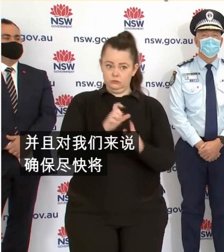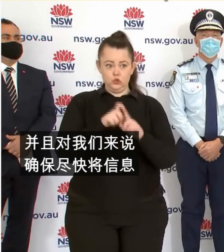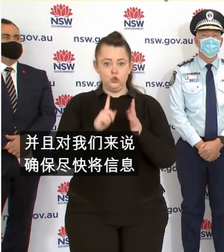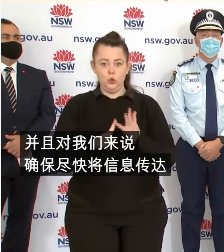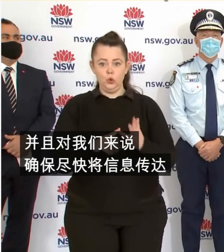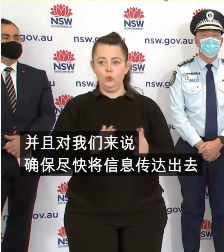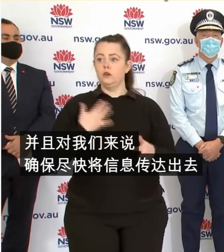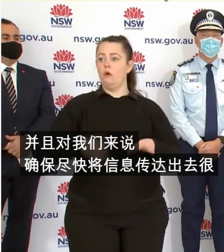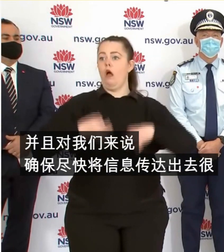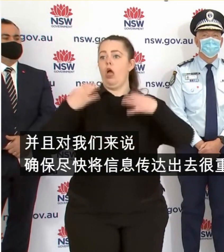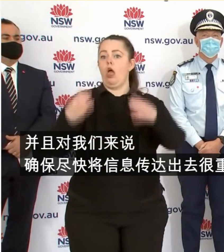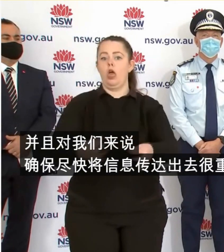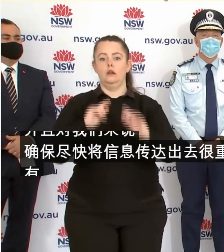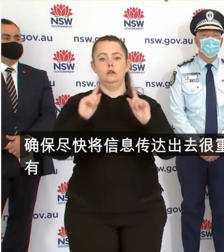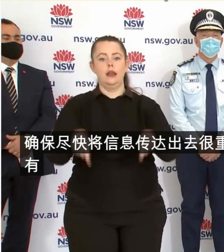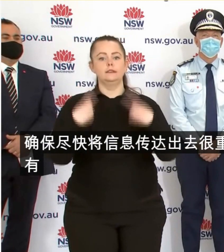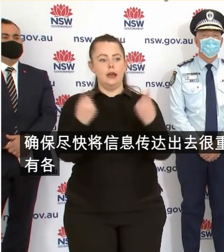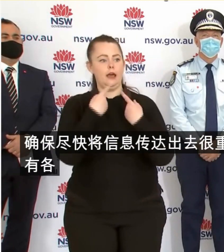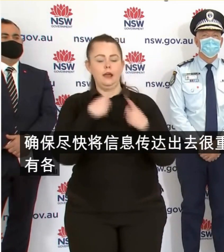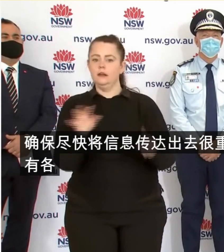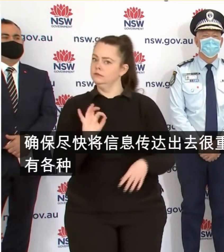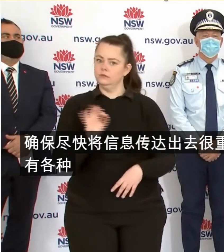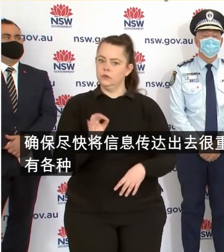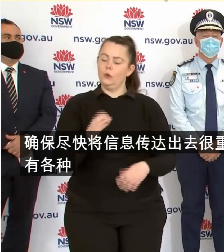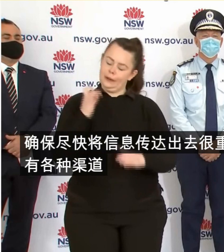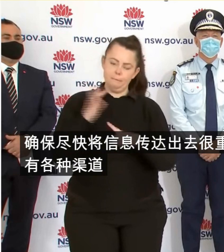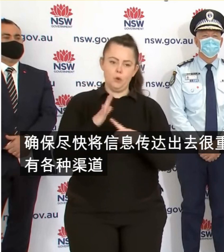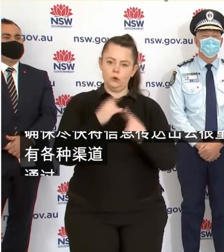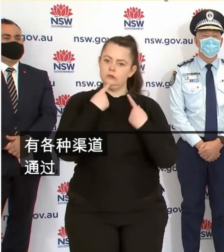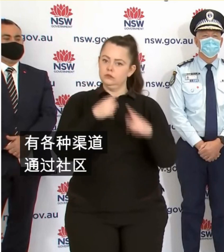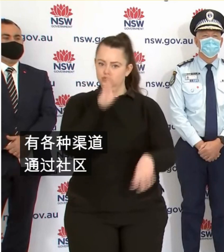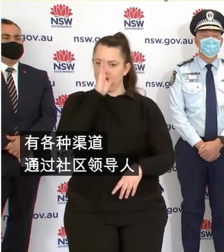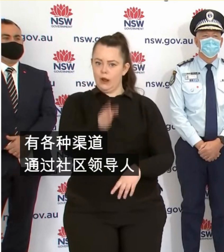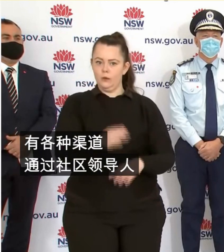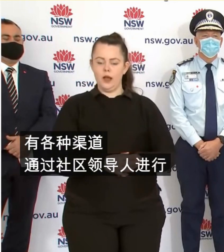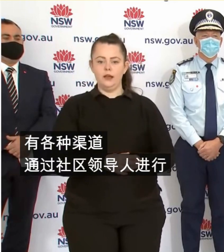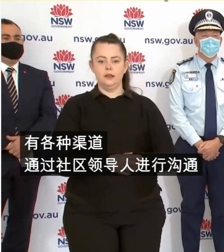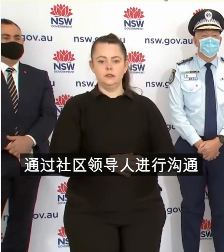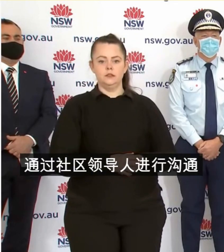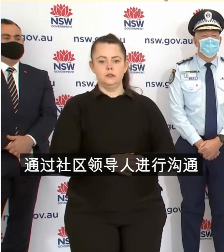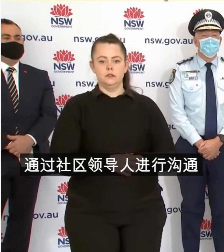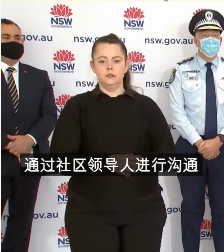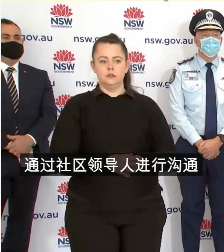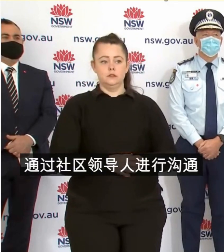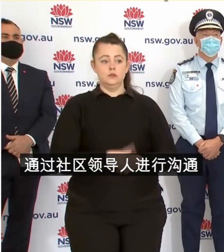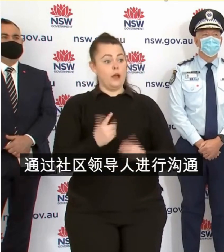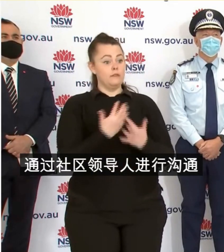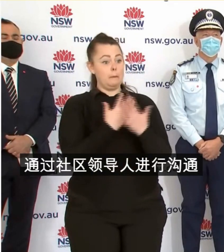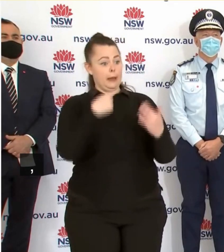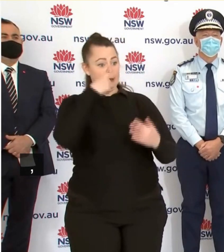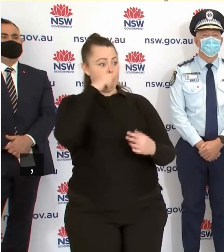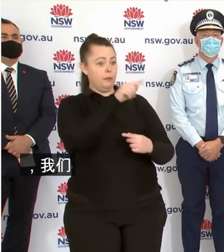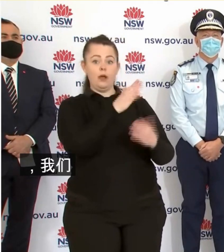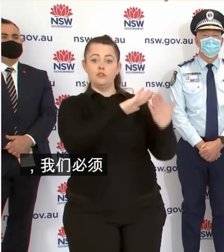make sure we get the message out as quickly as possible. There were various channels where the communication was made through community